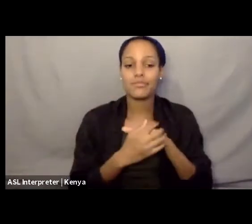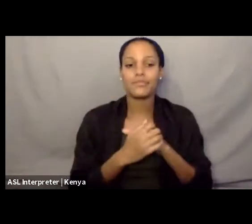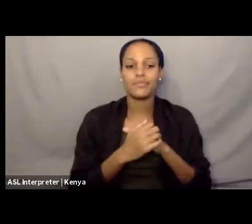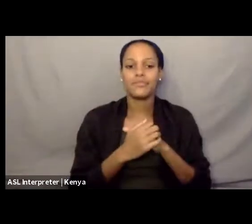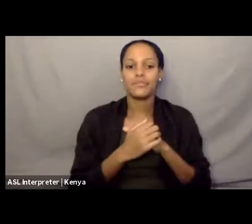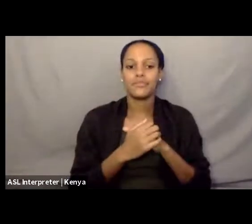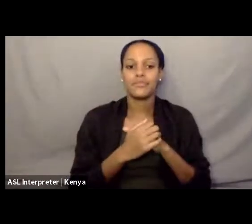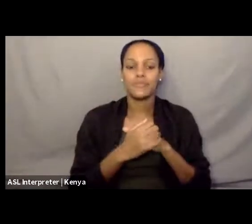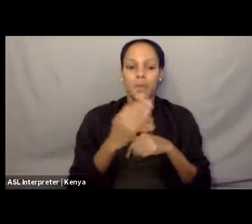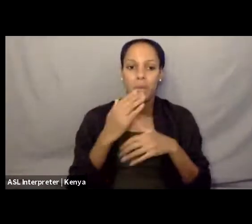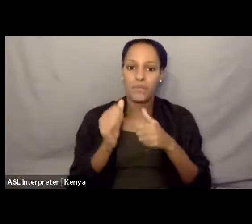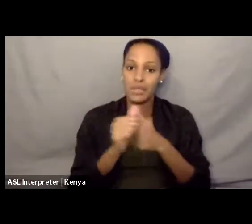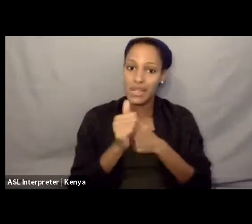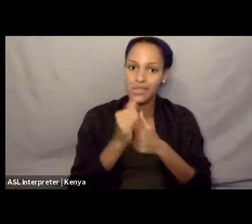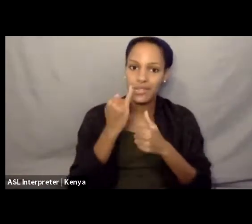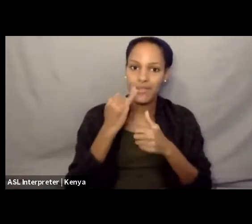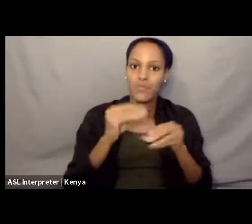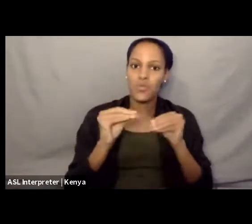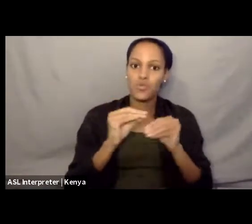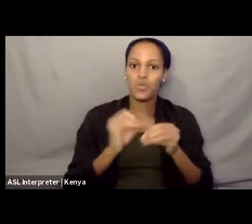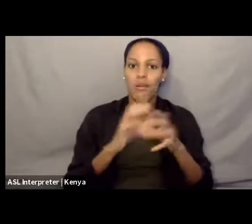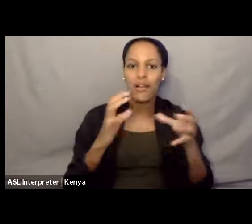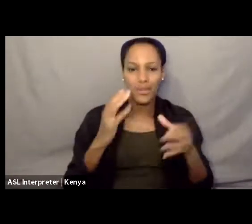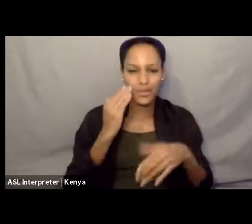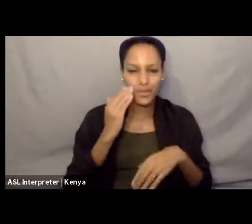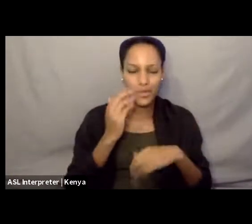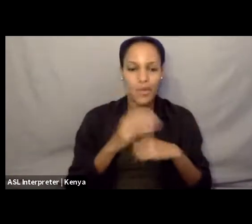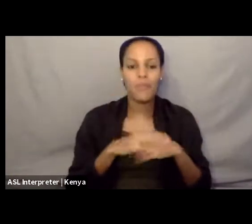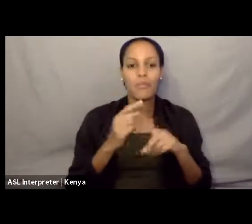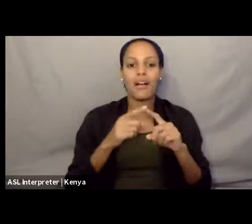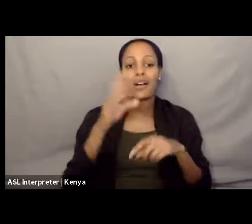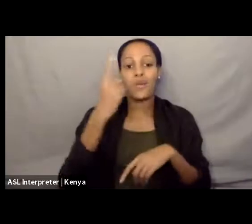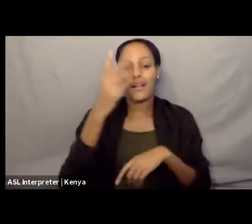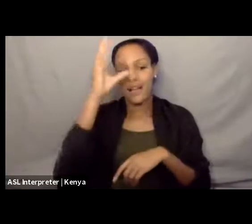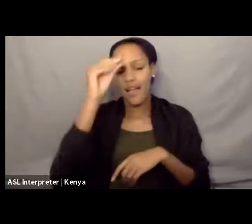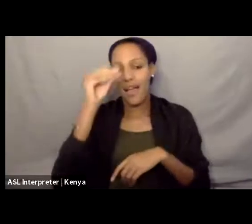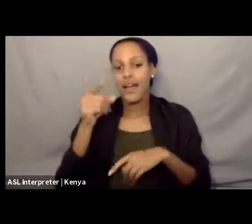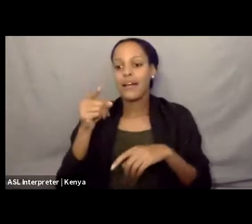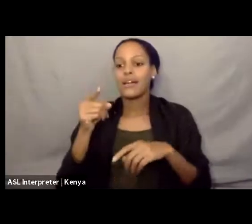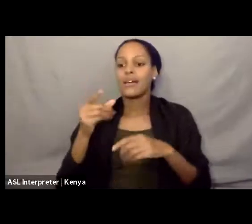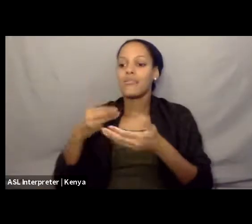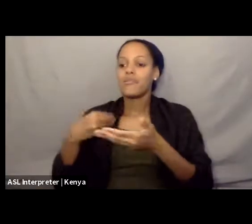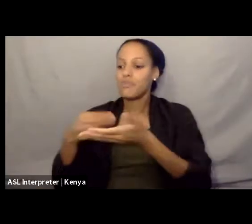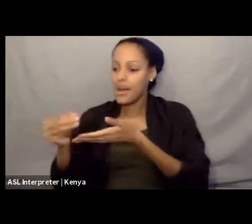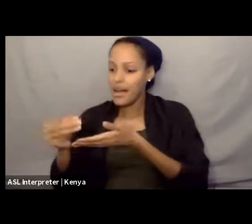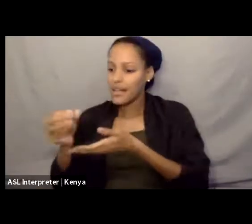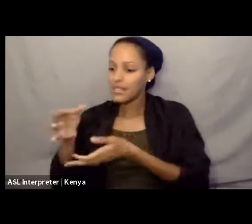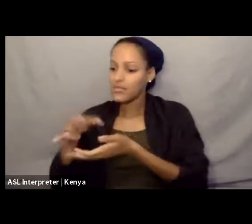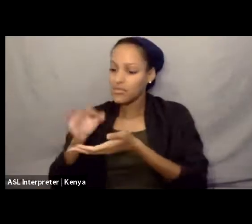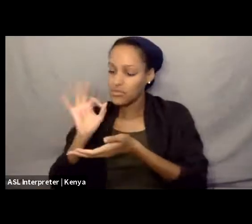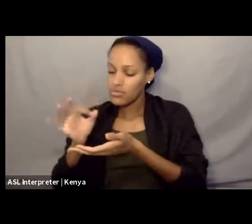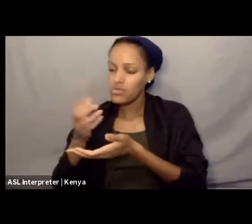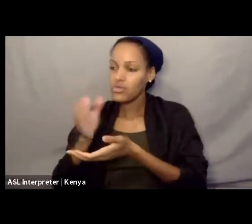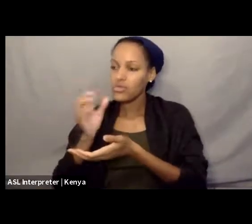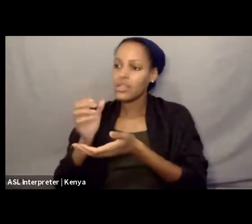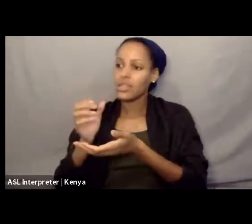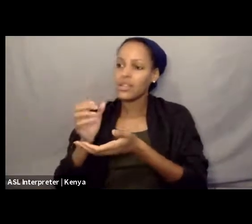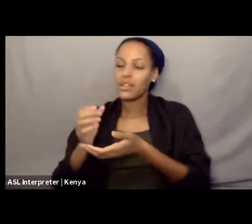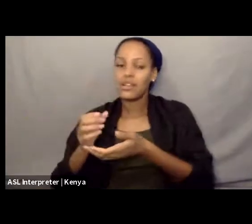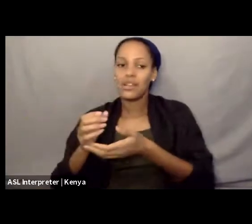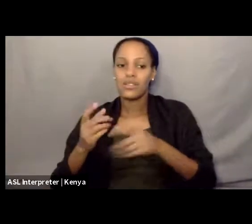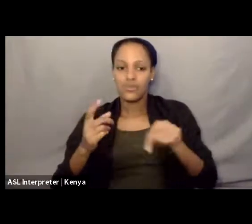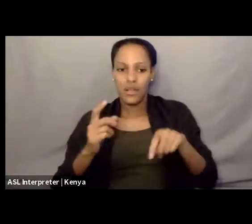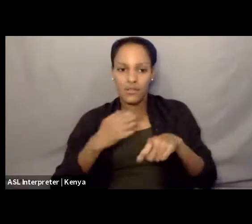would be dangerous. A guy on his way out, after buying his Americano and scooting by my big